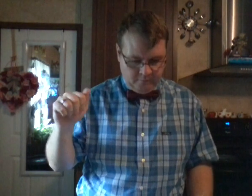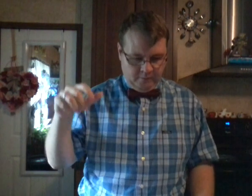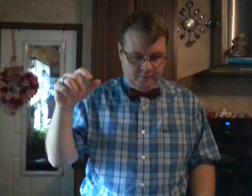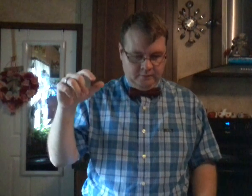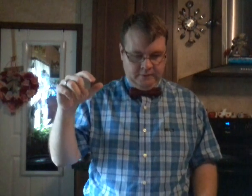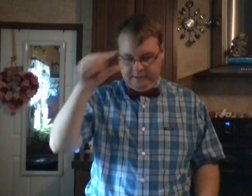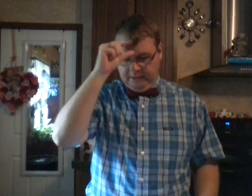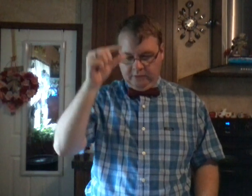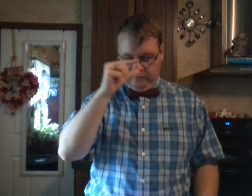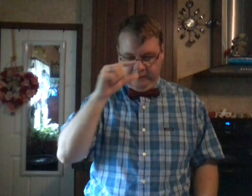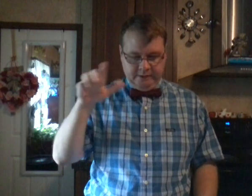Scythia, Greece,